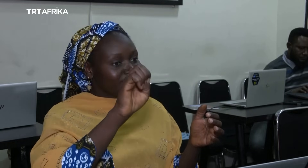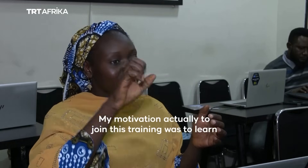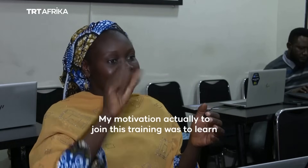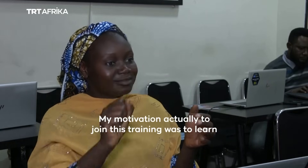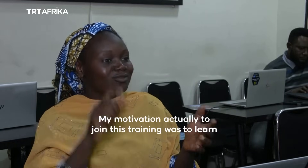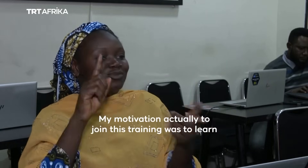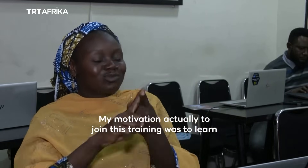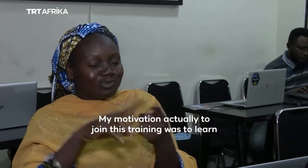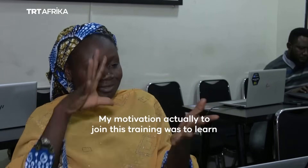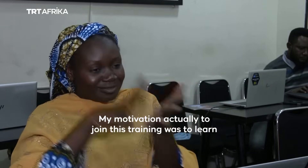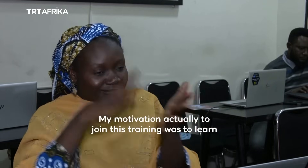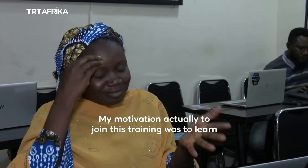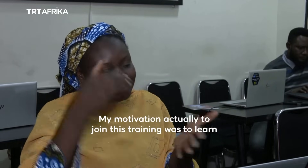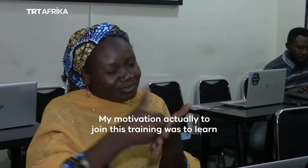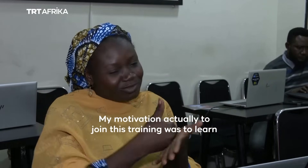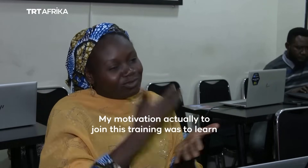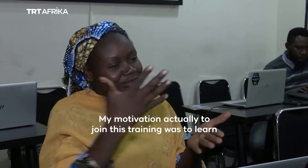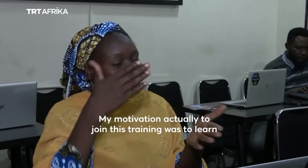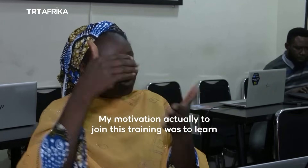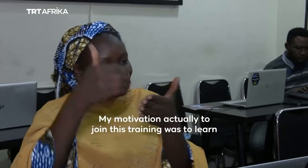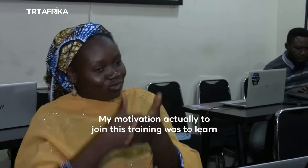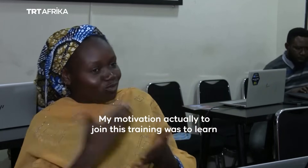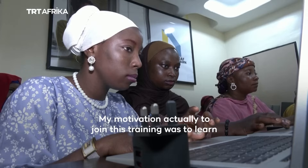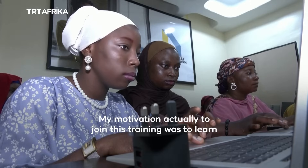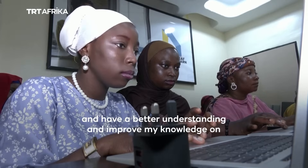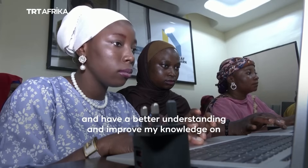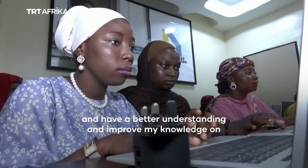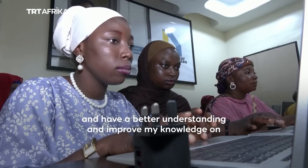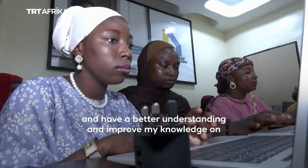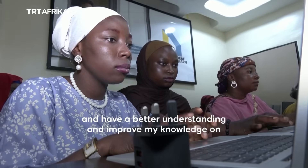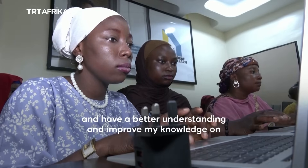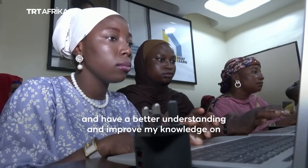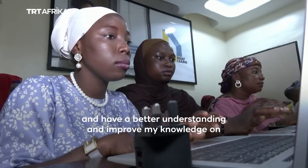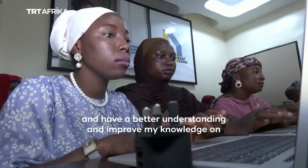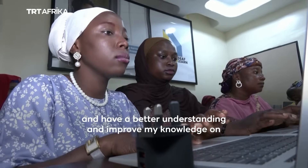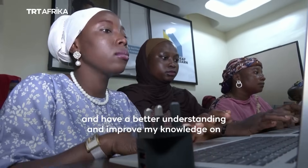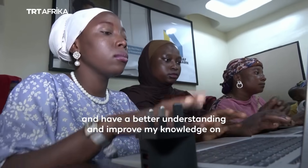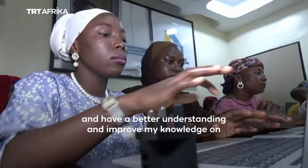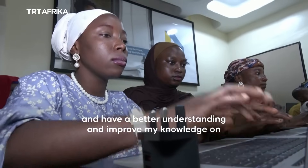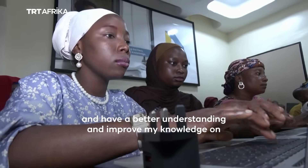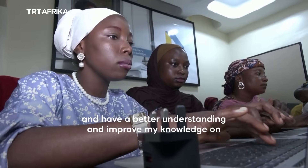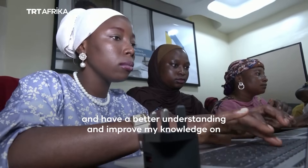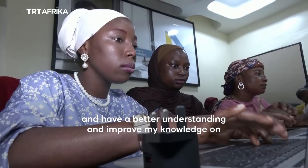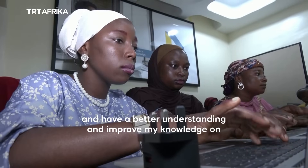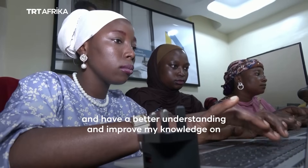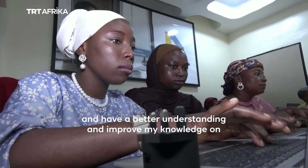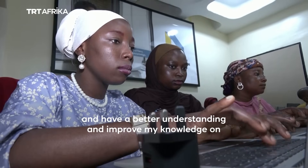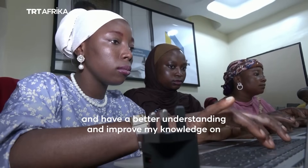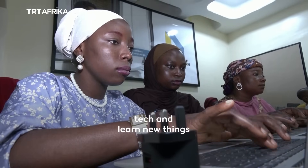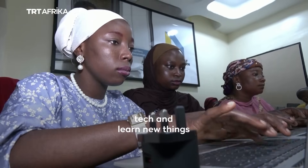My motivation actually to join this training was to learn and have a better understanding and improve my knowledge on tech and